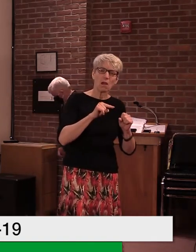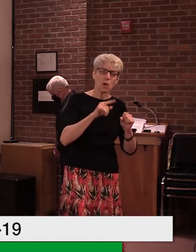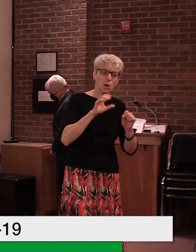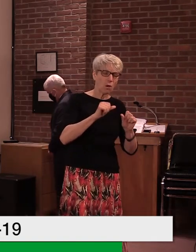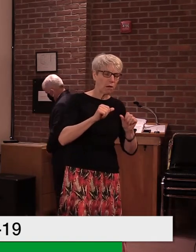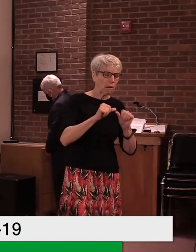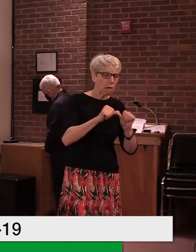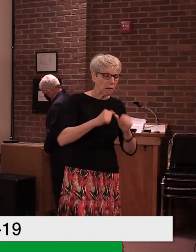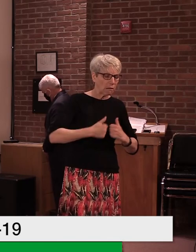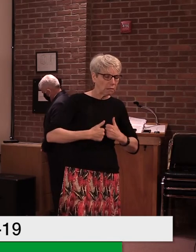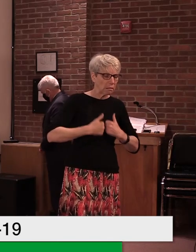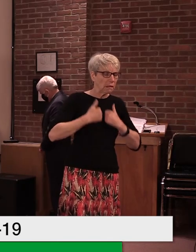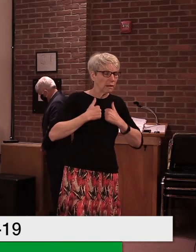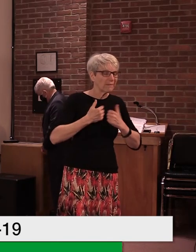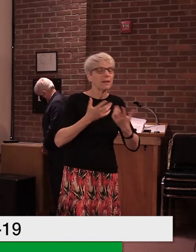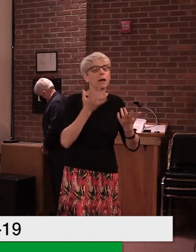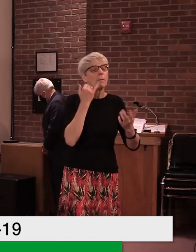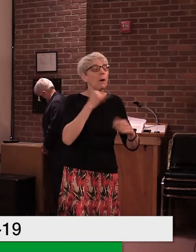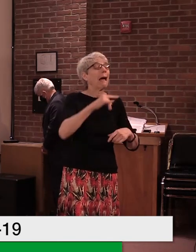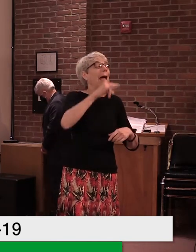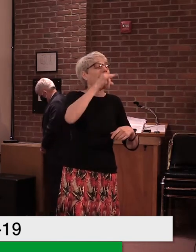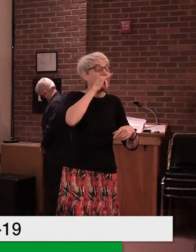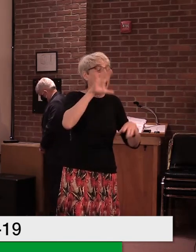on certain things,